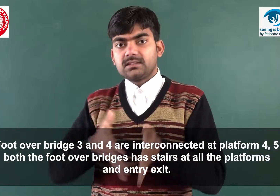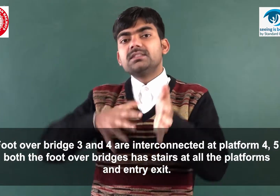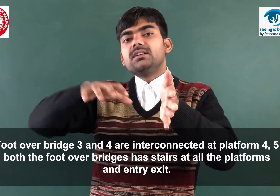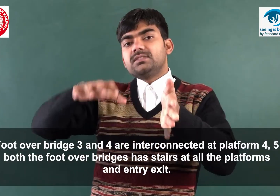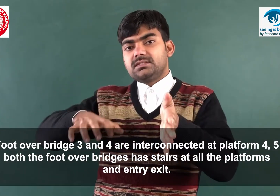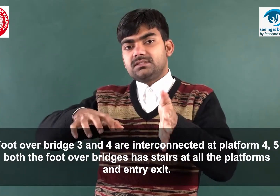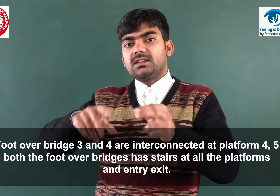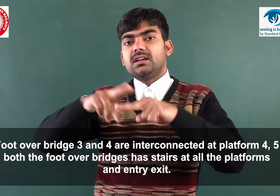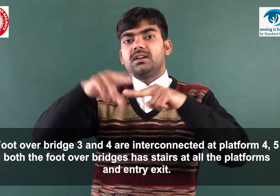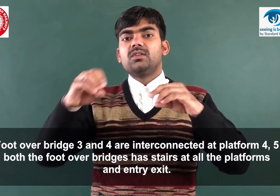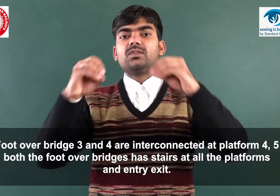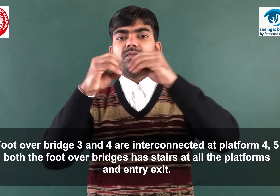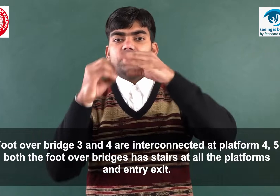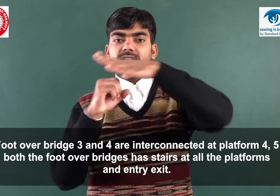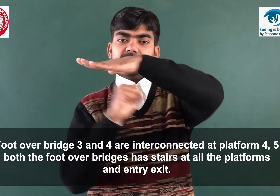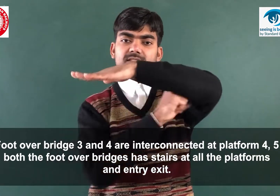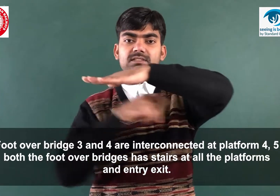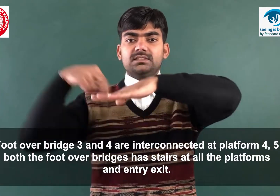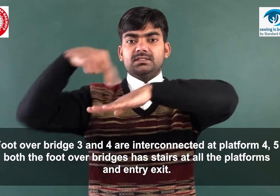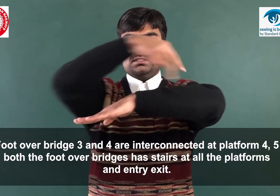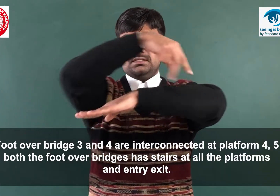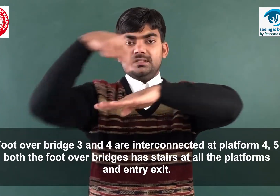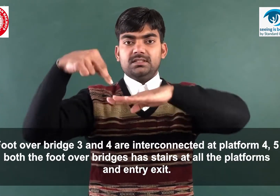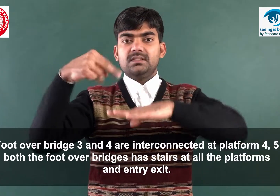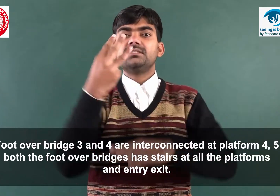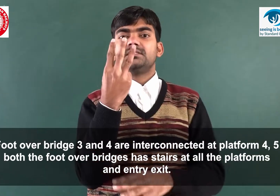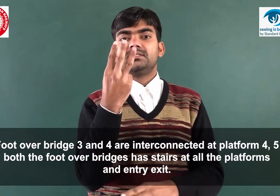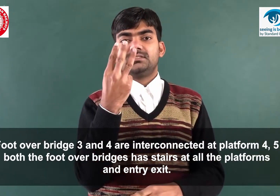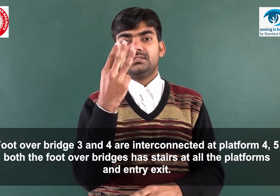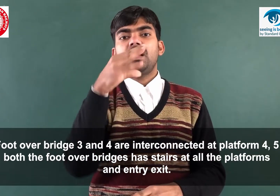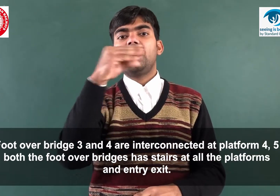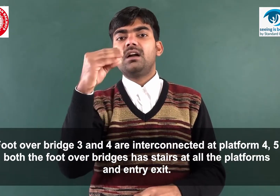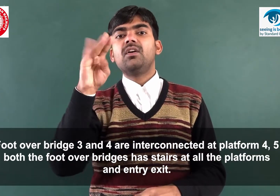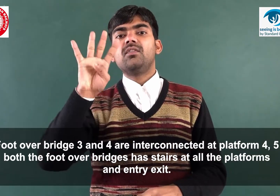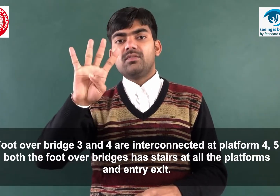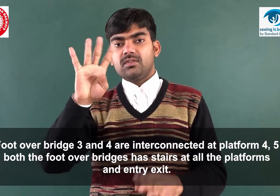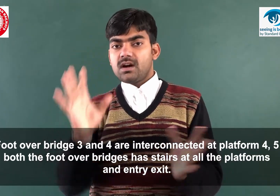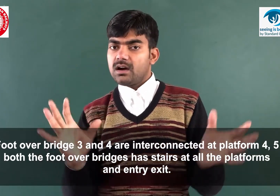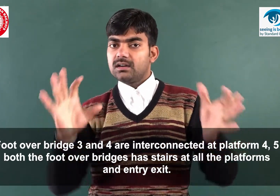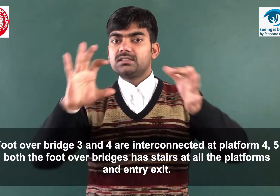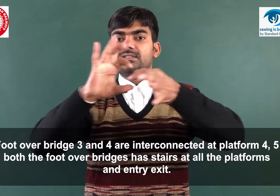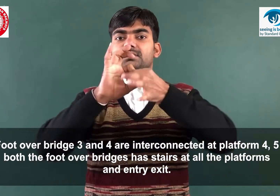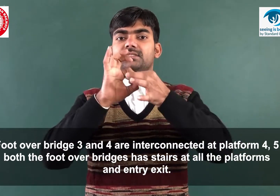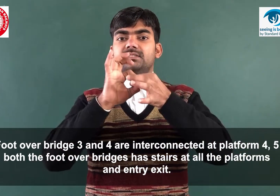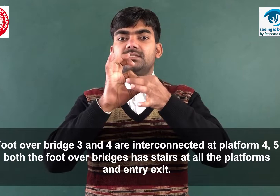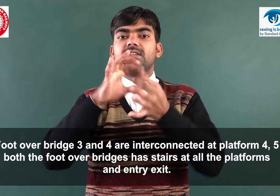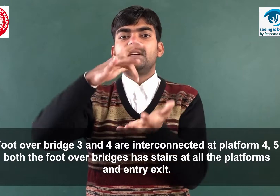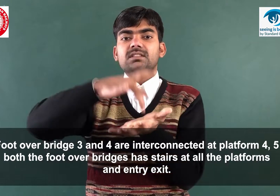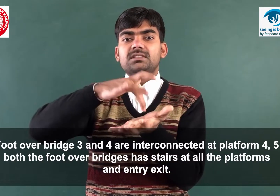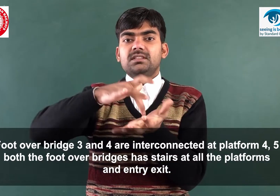Footover bridge 3 and 4 are interconnected at platform 4, 5. Both the footover